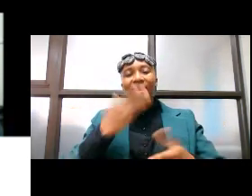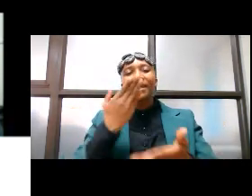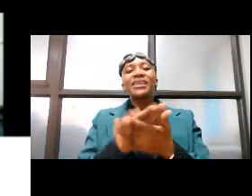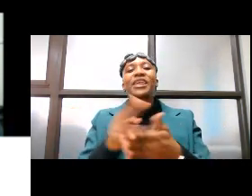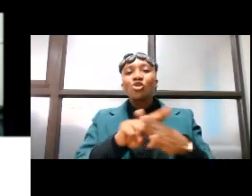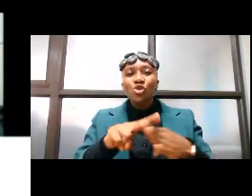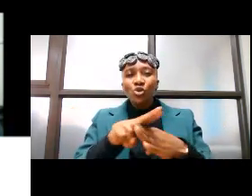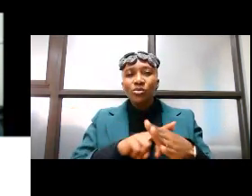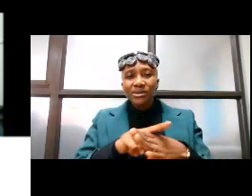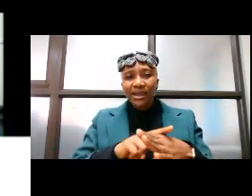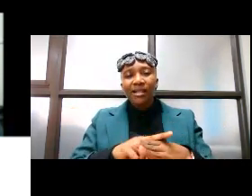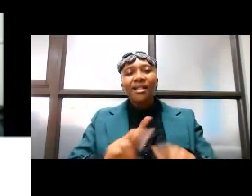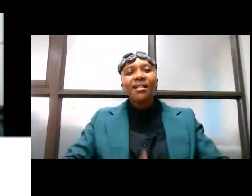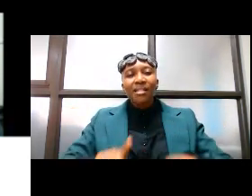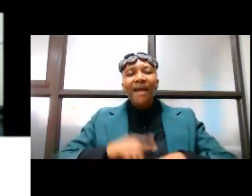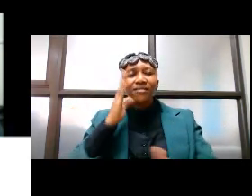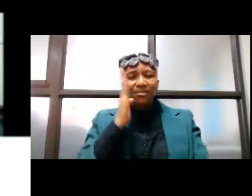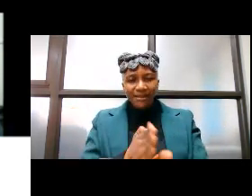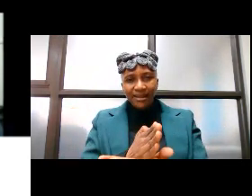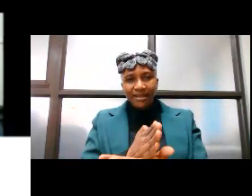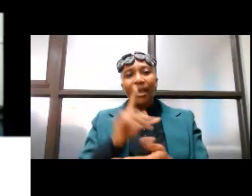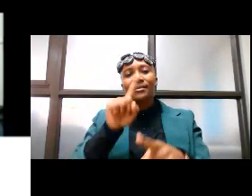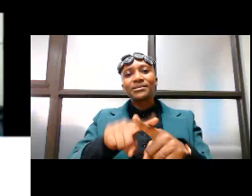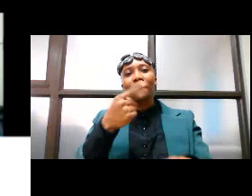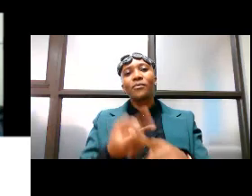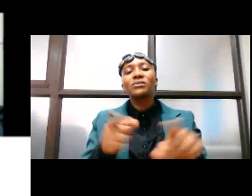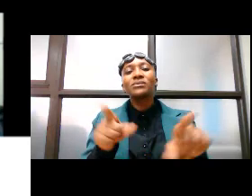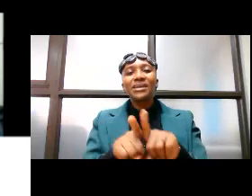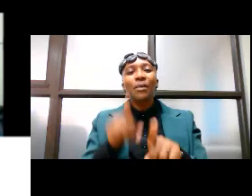examples and are in real life contexts.